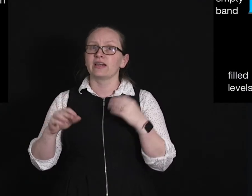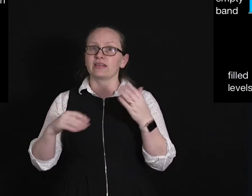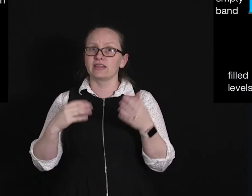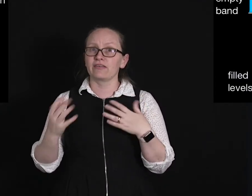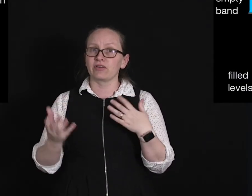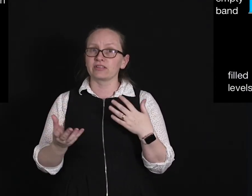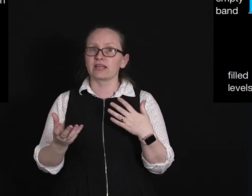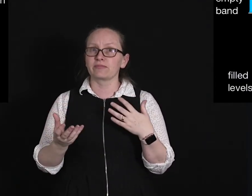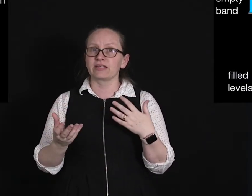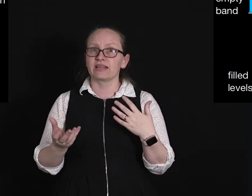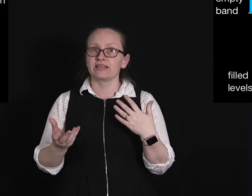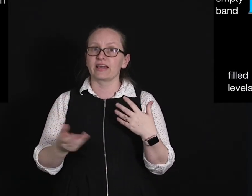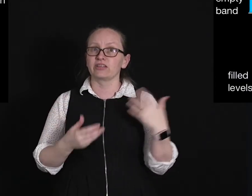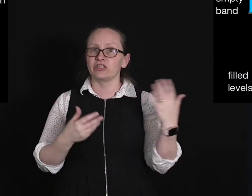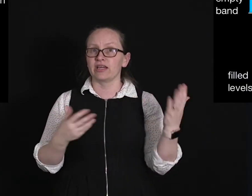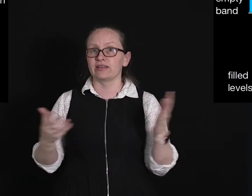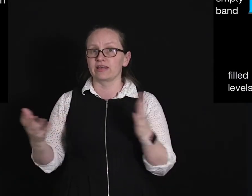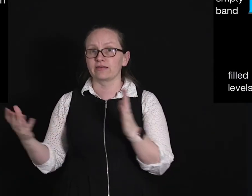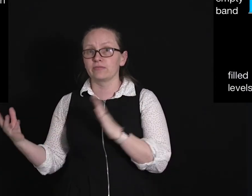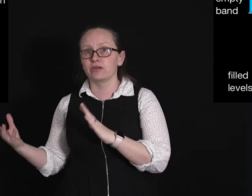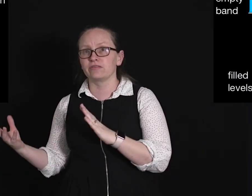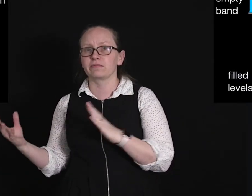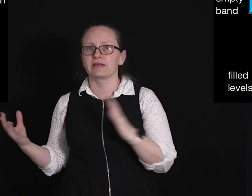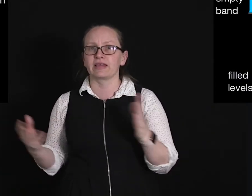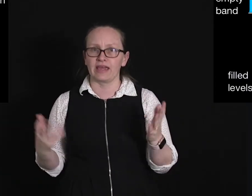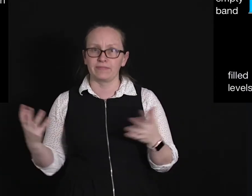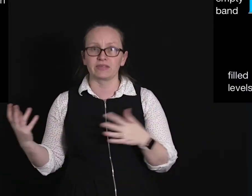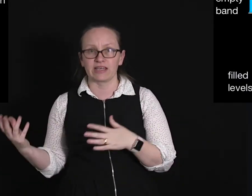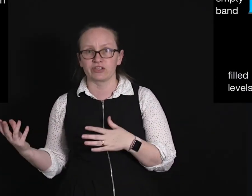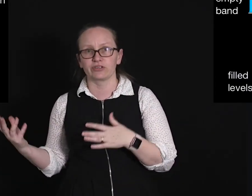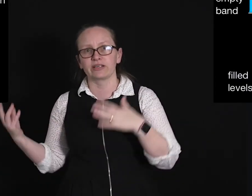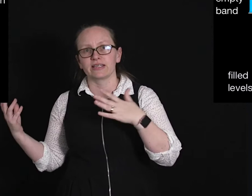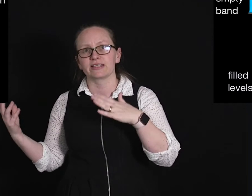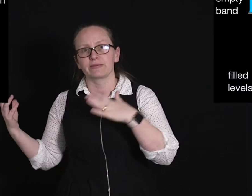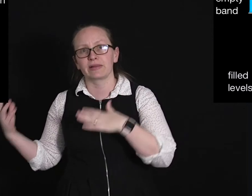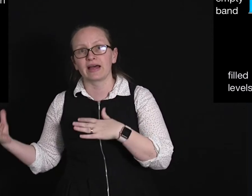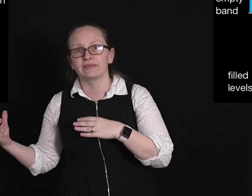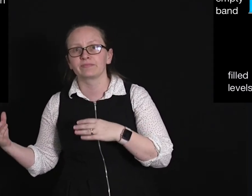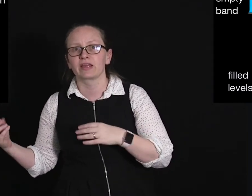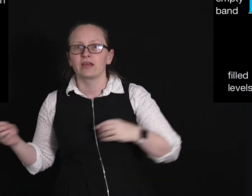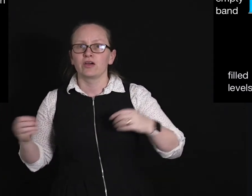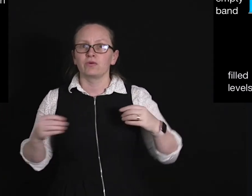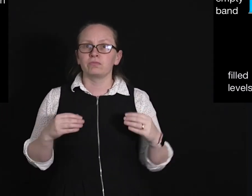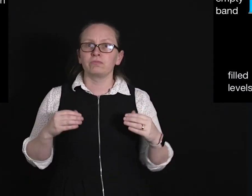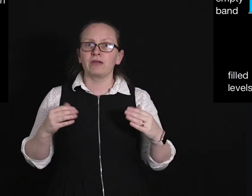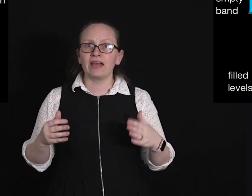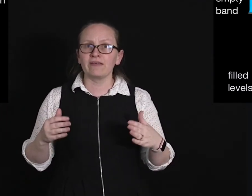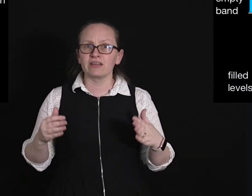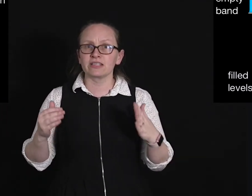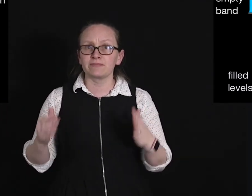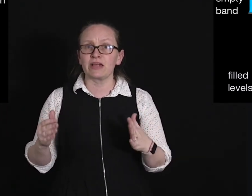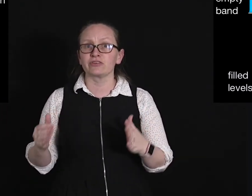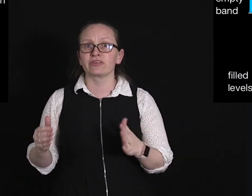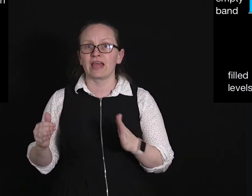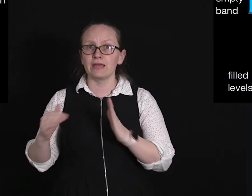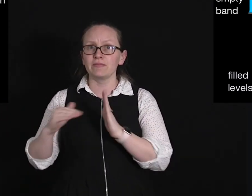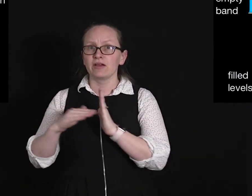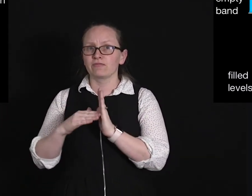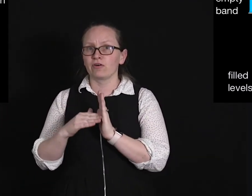then they've got some kinetic energy and they can move when a potential is applied. We have a special name for